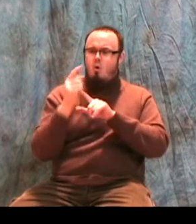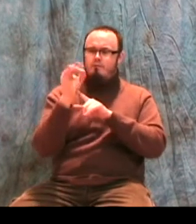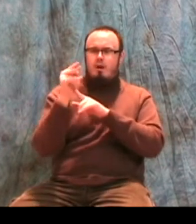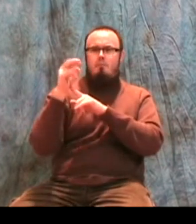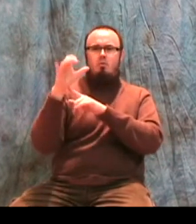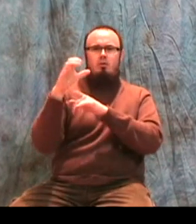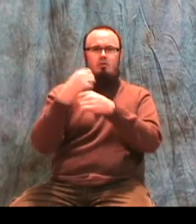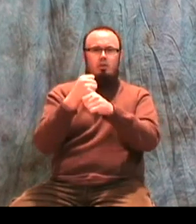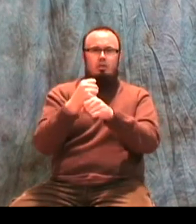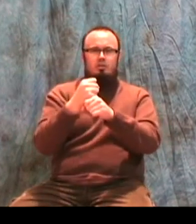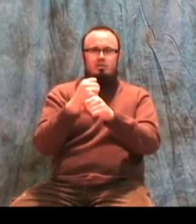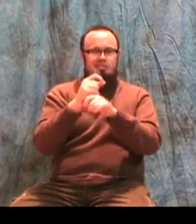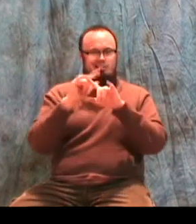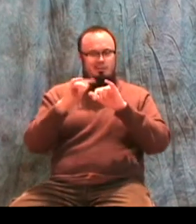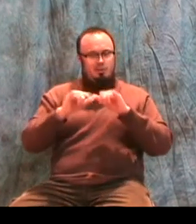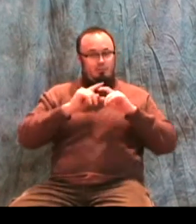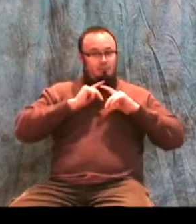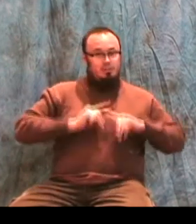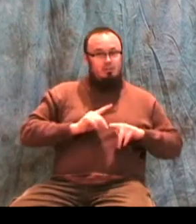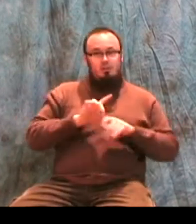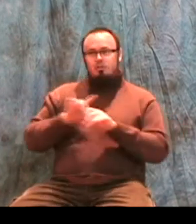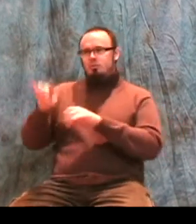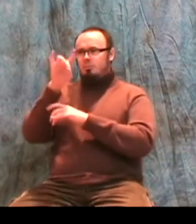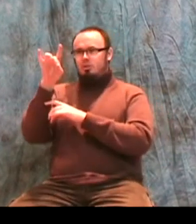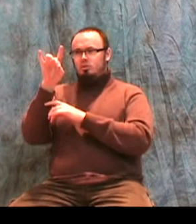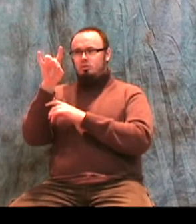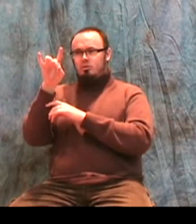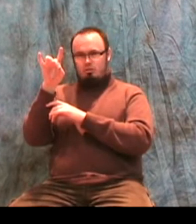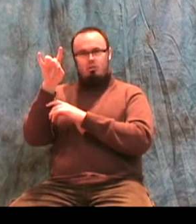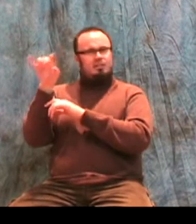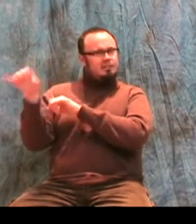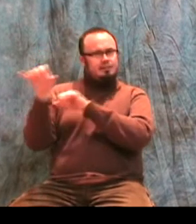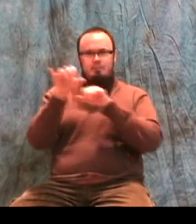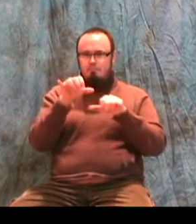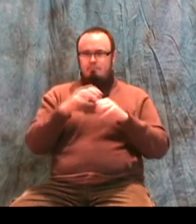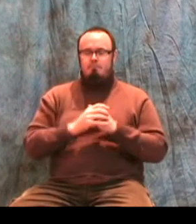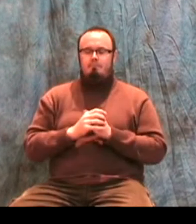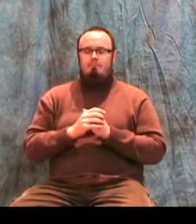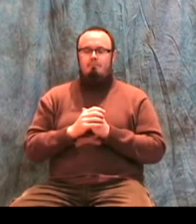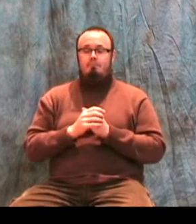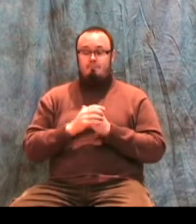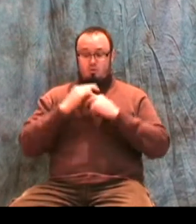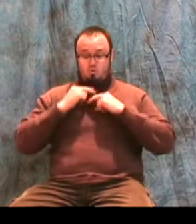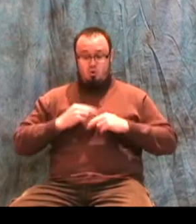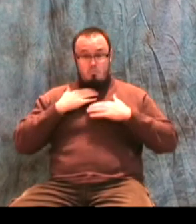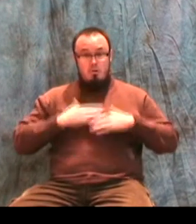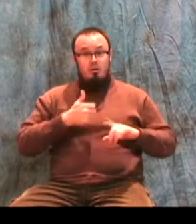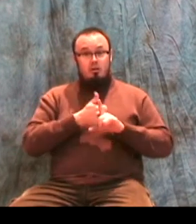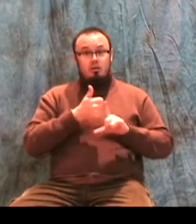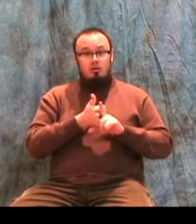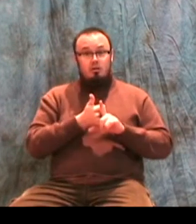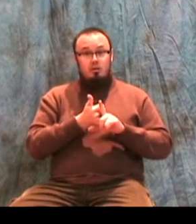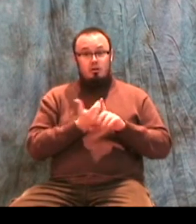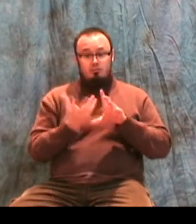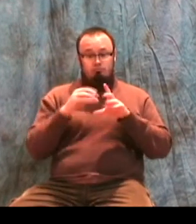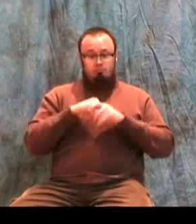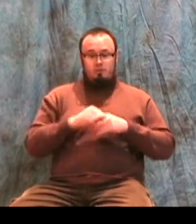at once both physical and spiritual in a similar vein. The human body contains the four basic